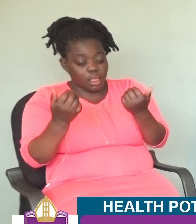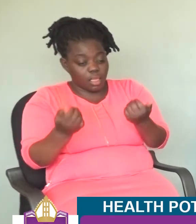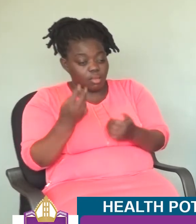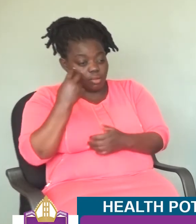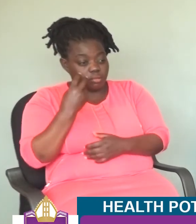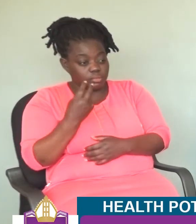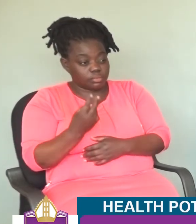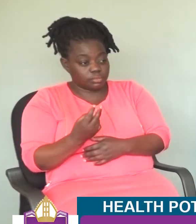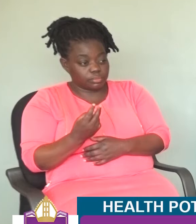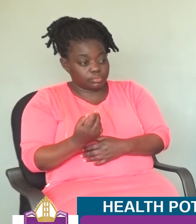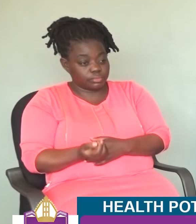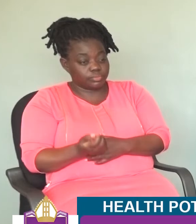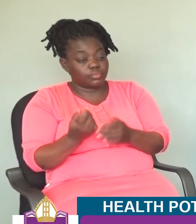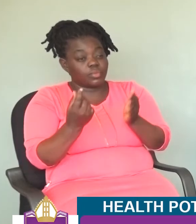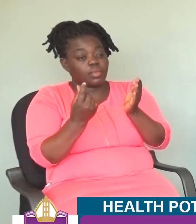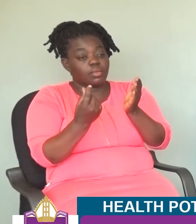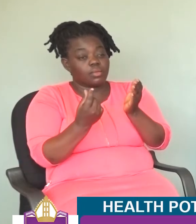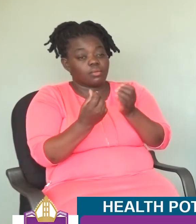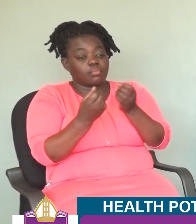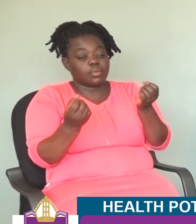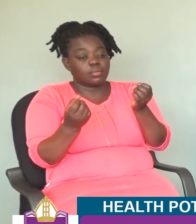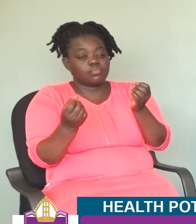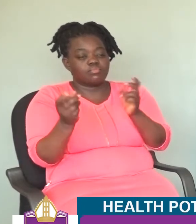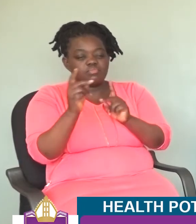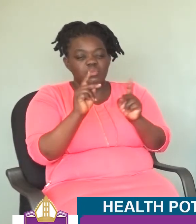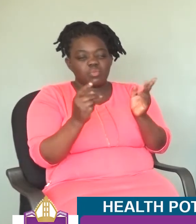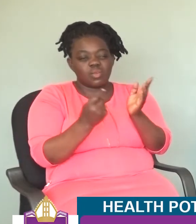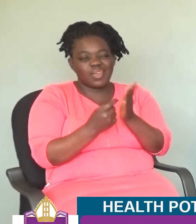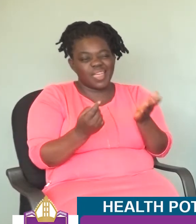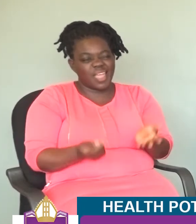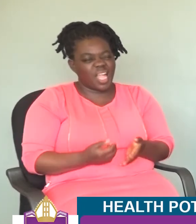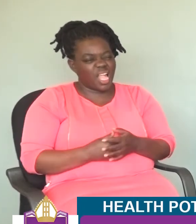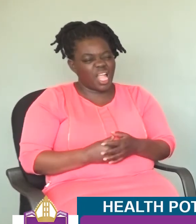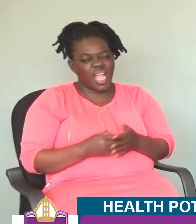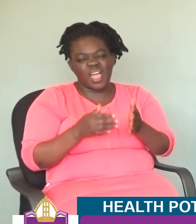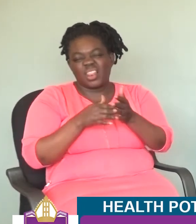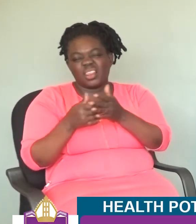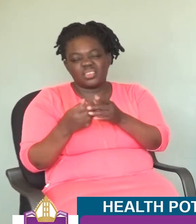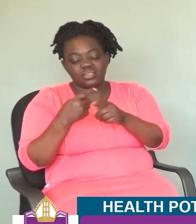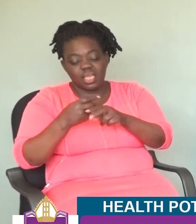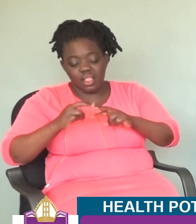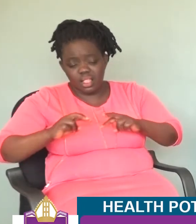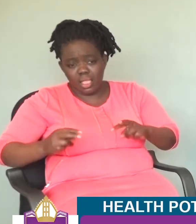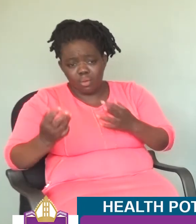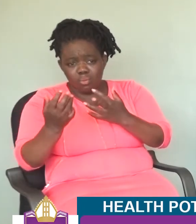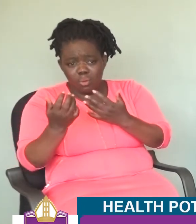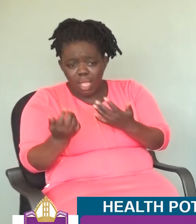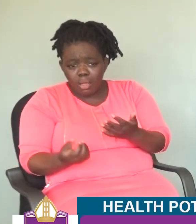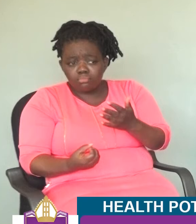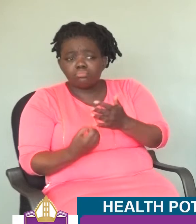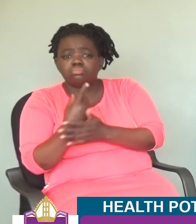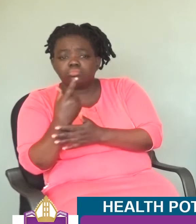that Ugandans are so reluctant when it comes to checkups. Sometimes you wait until